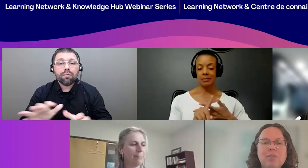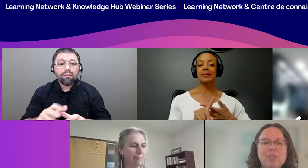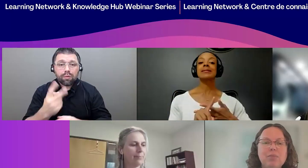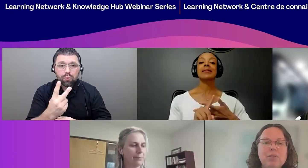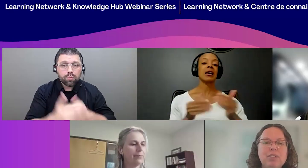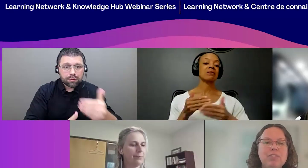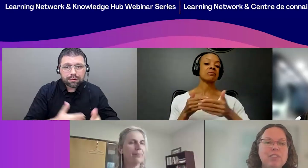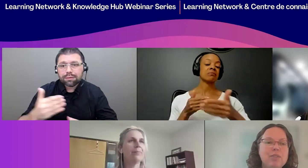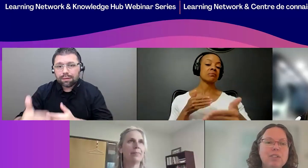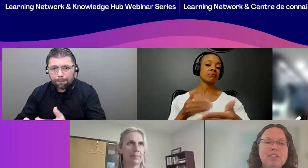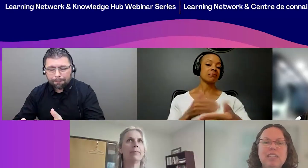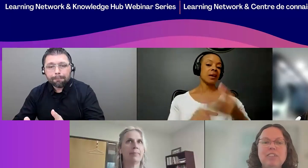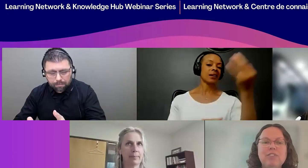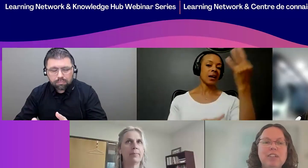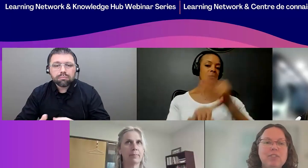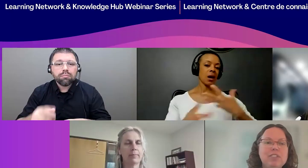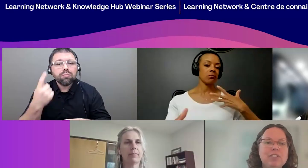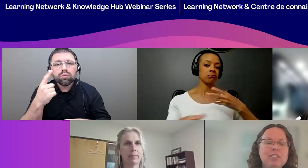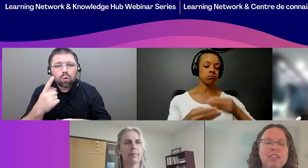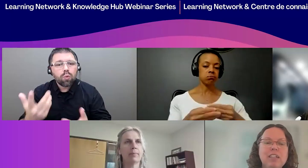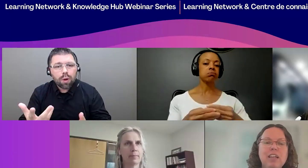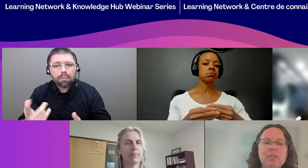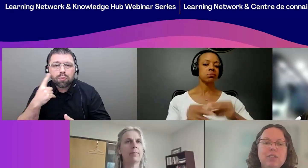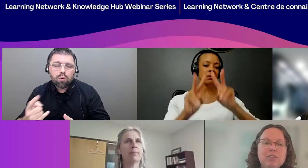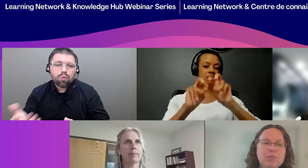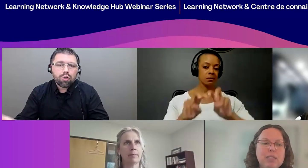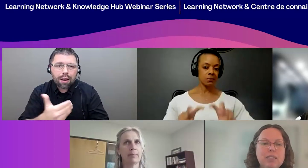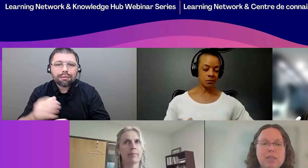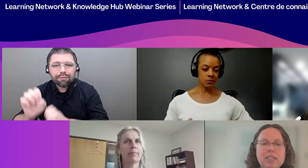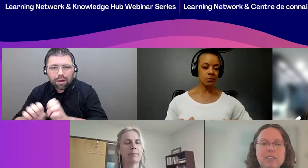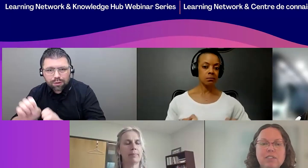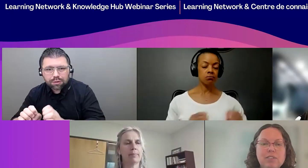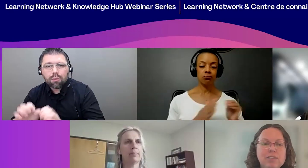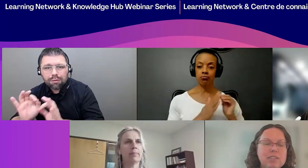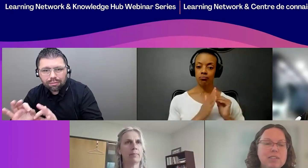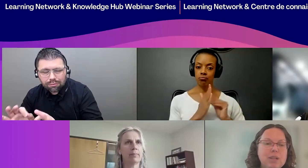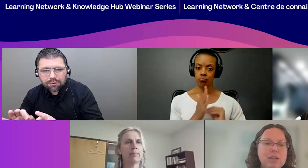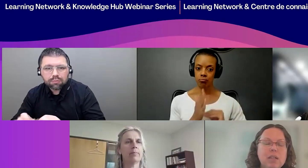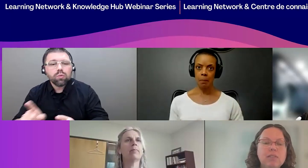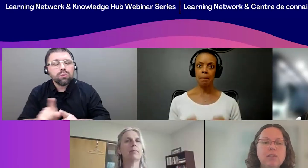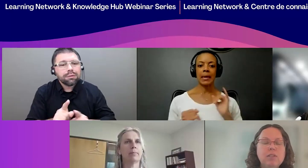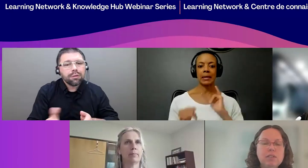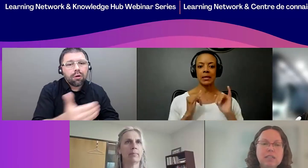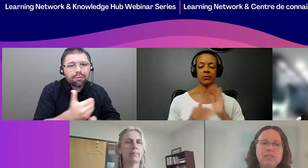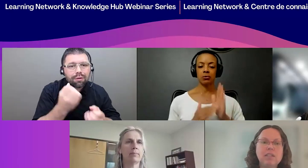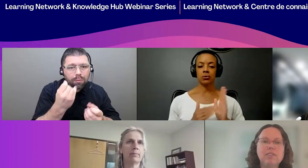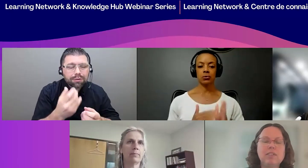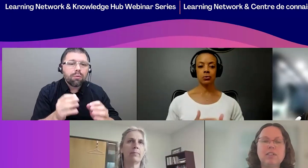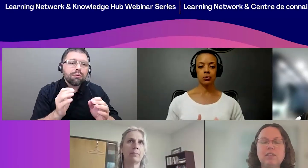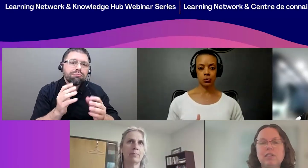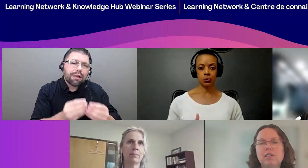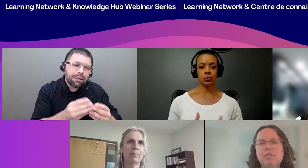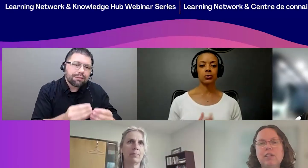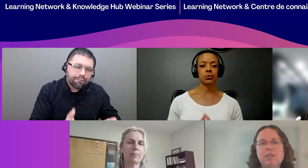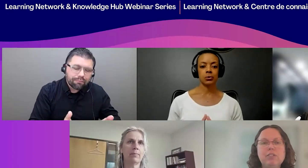9-month component of a quantitative evaluation, and we've completed many interviews as well. So that's kind